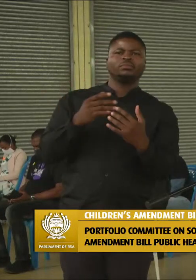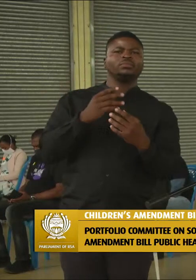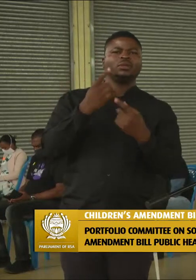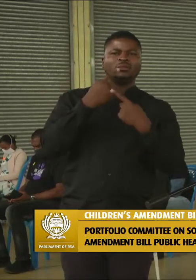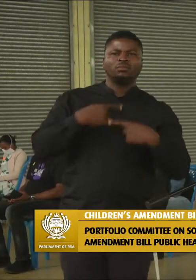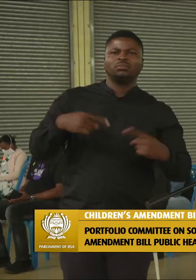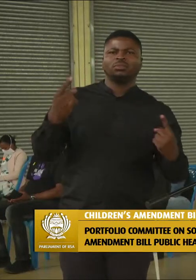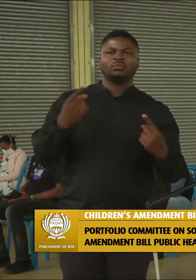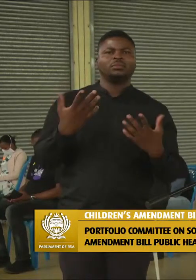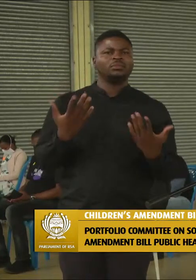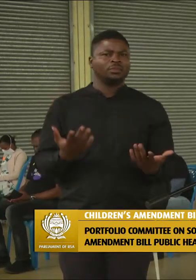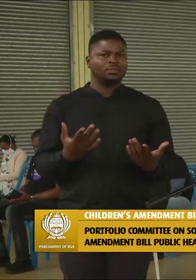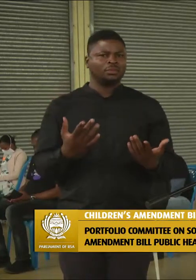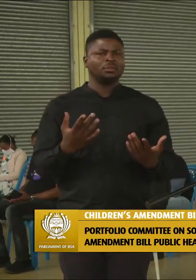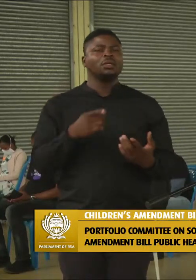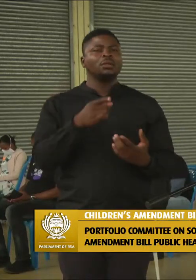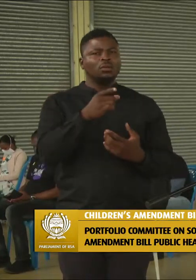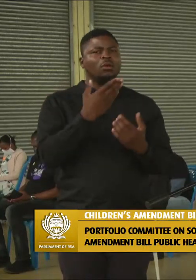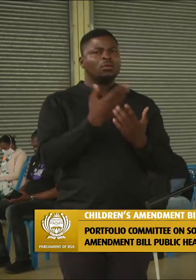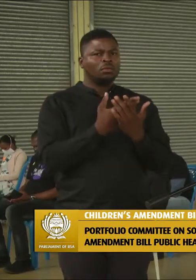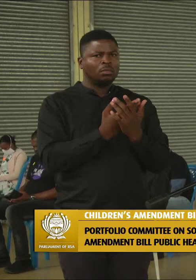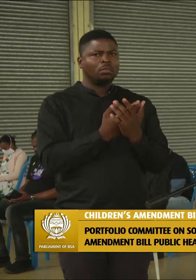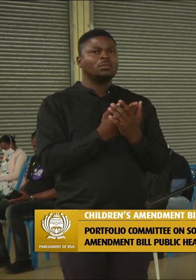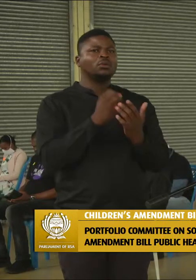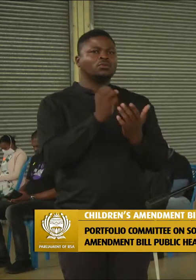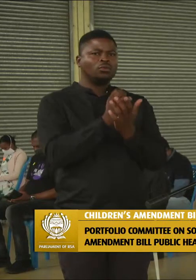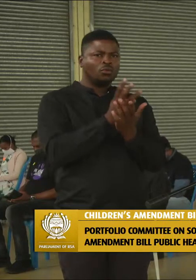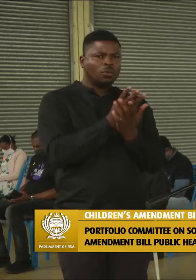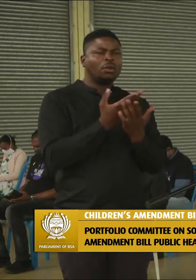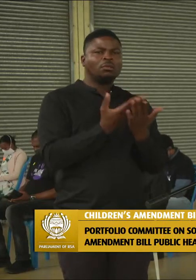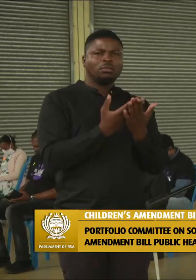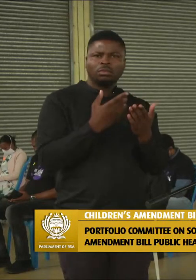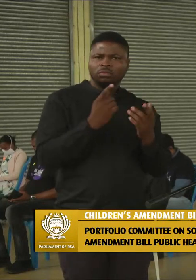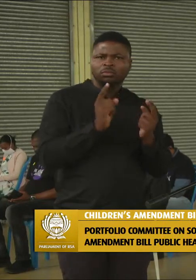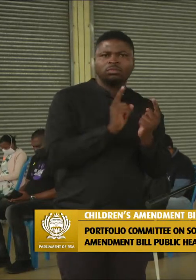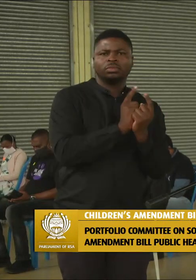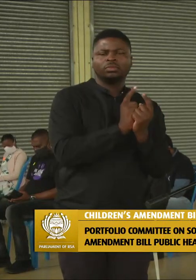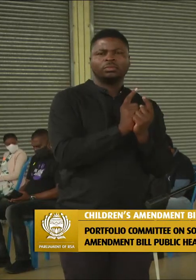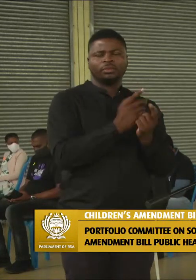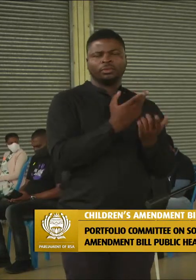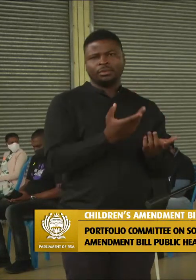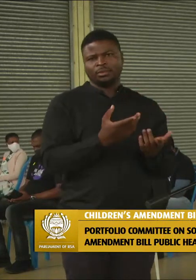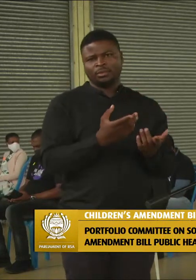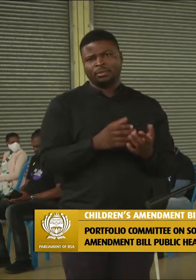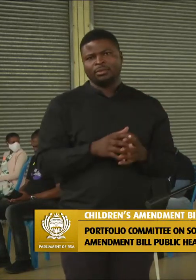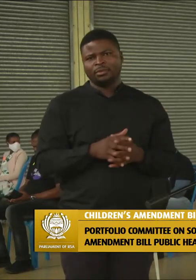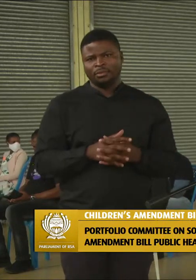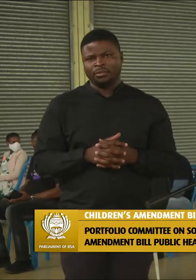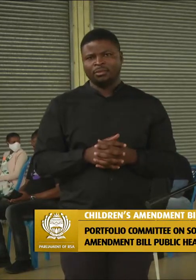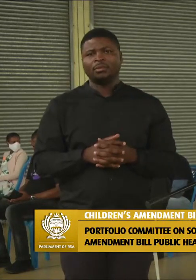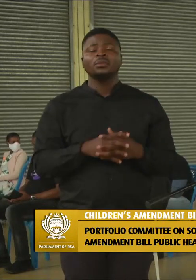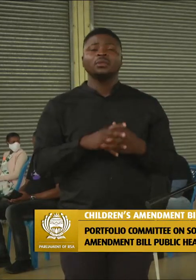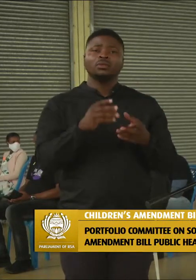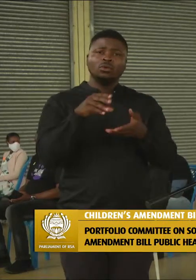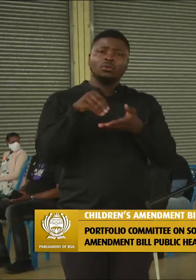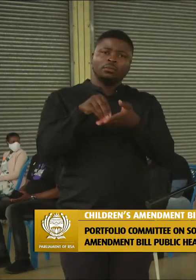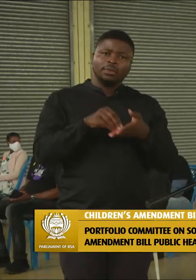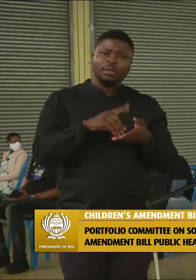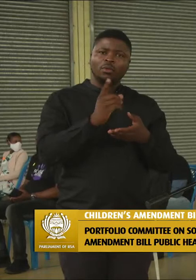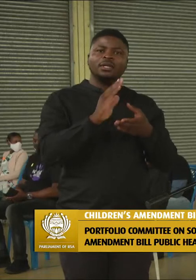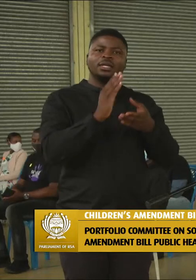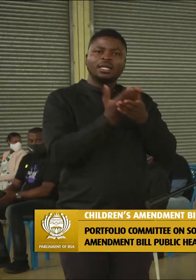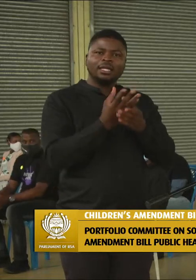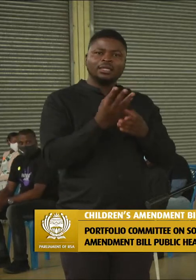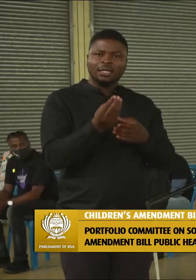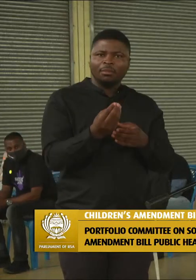ya usocial ulento uhead wabo la eKZN Yonkana ne case number or if